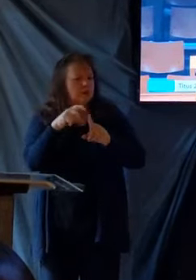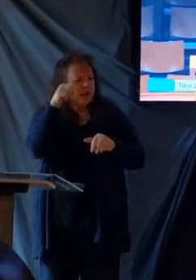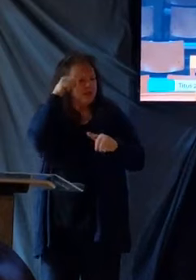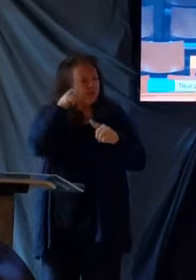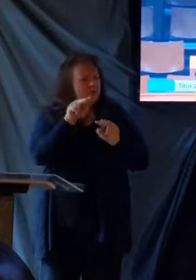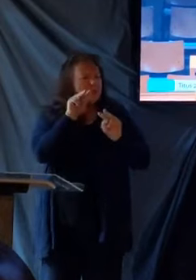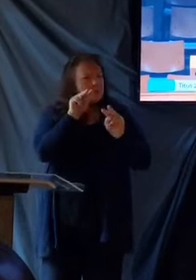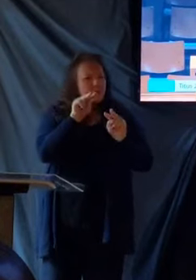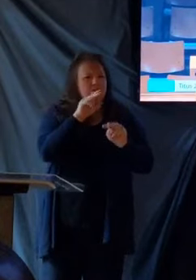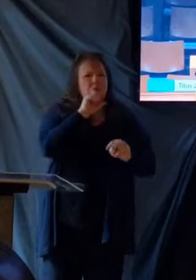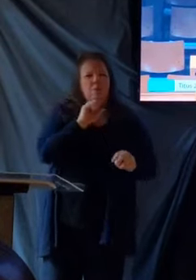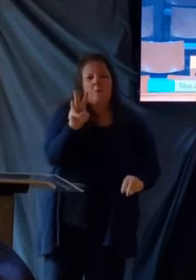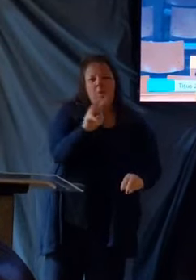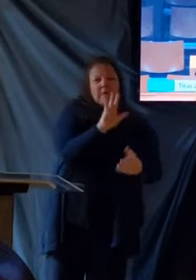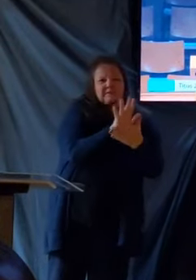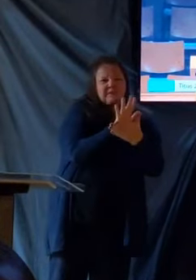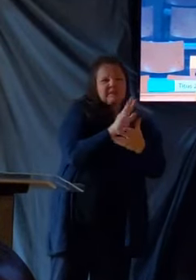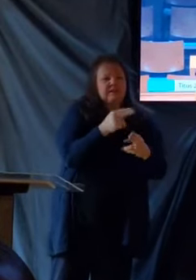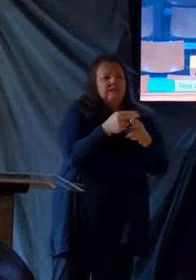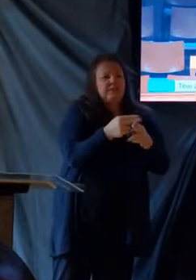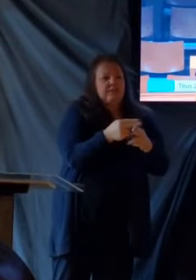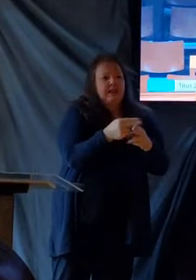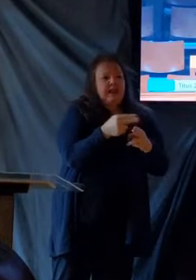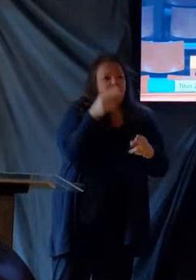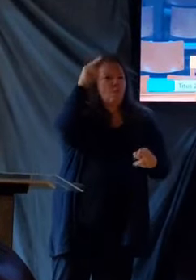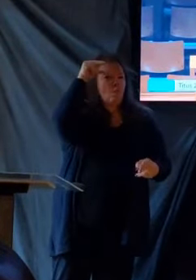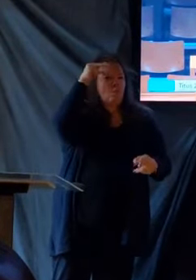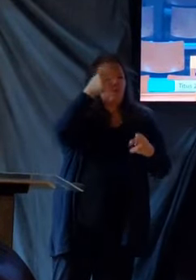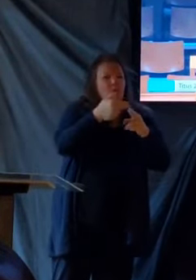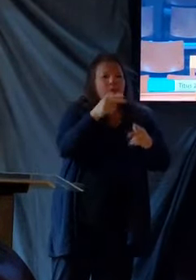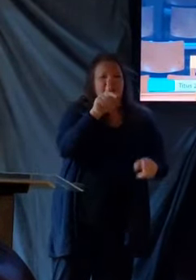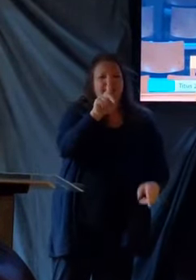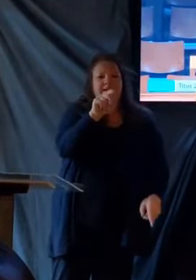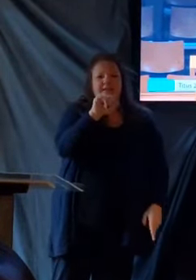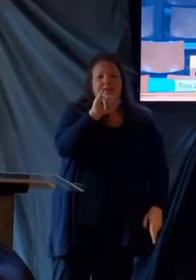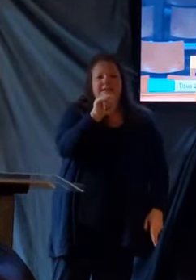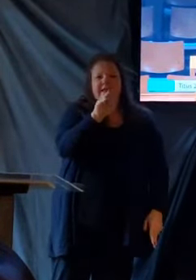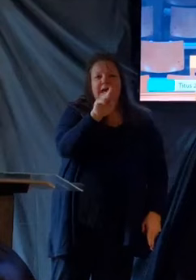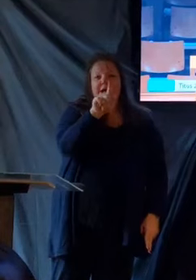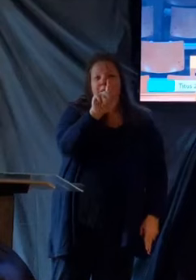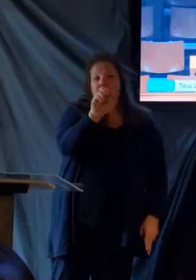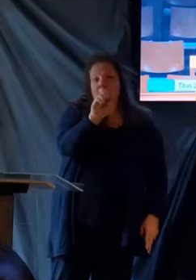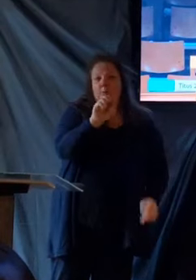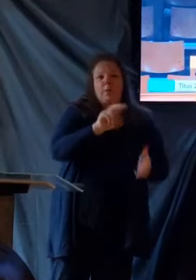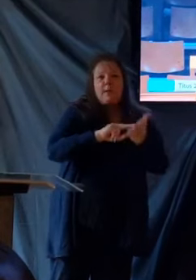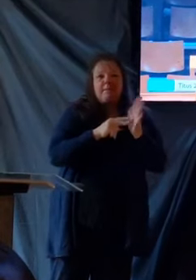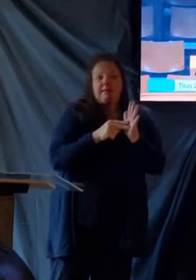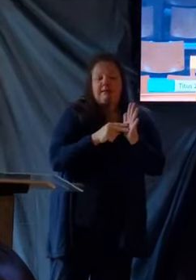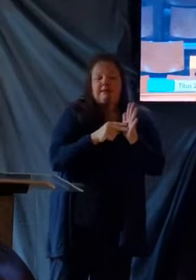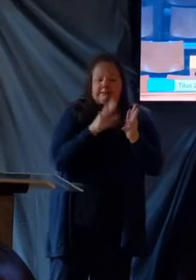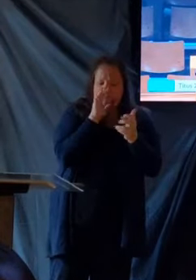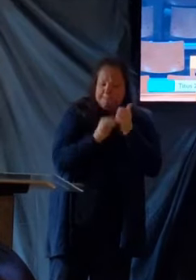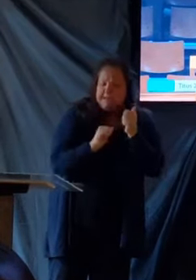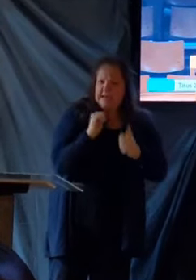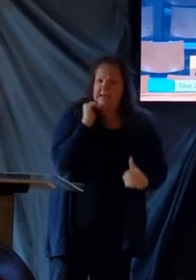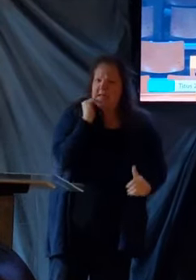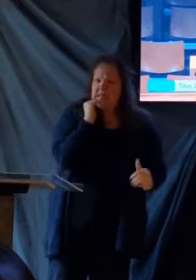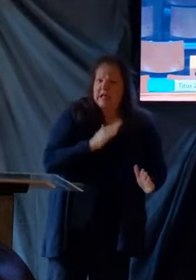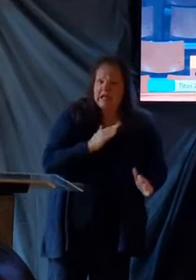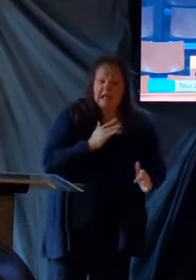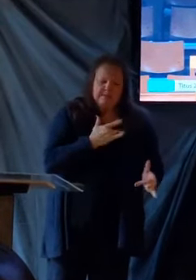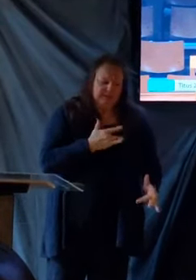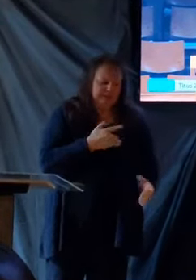watching old westerns and somebody named his horse Diabolos. But it means a slanderer. It's usually used